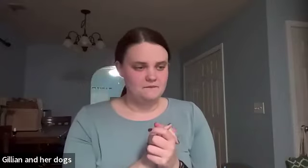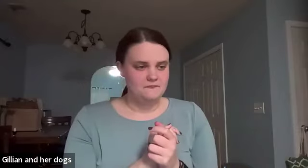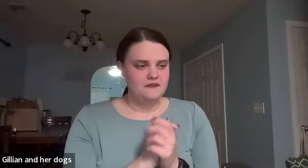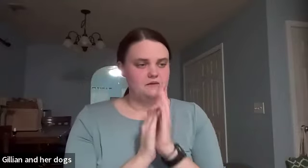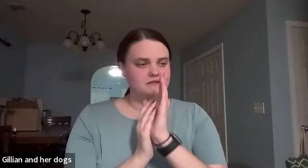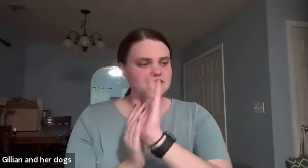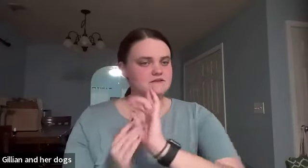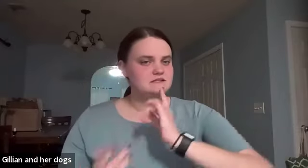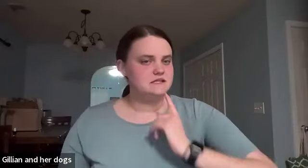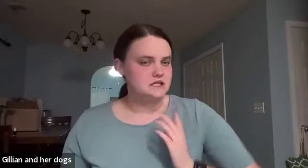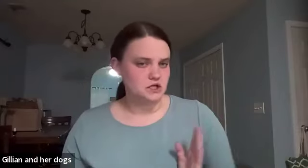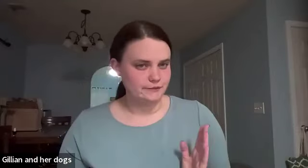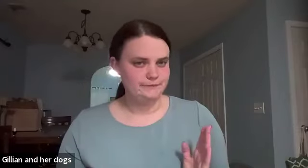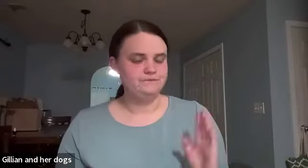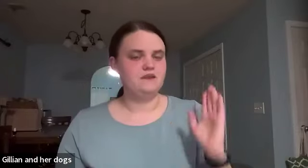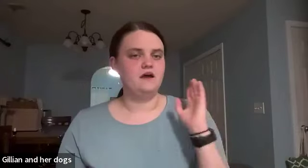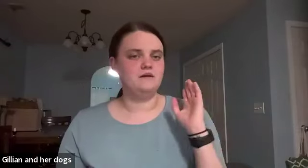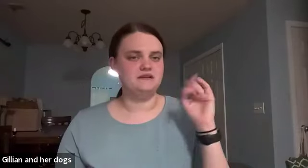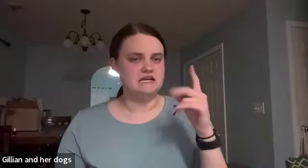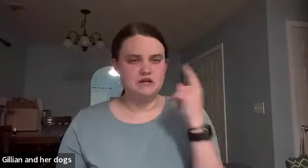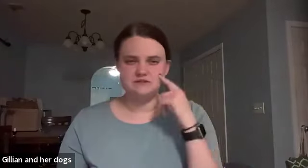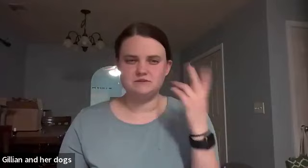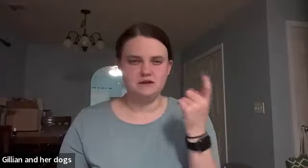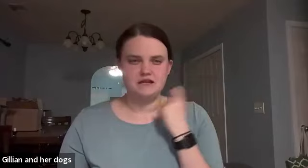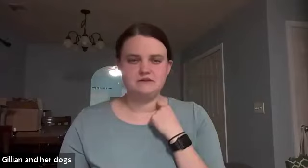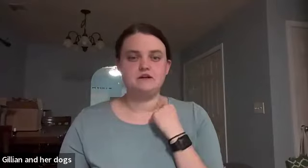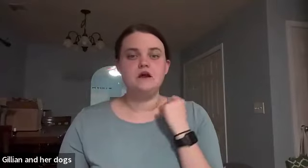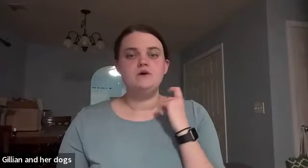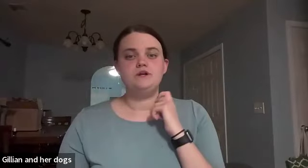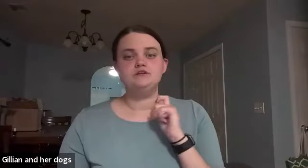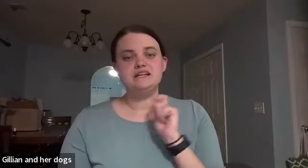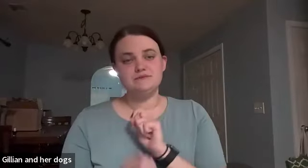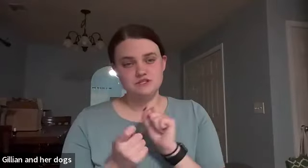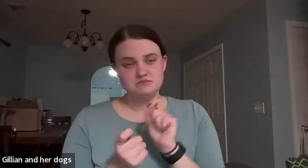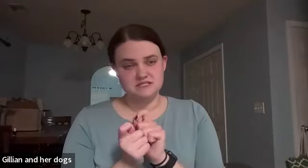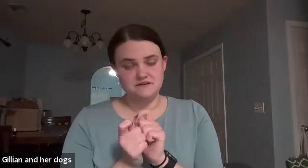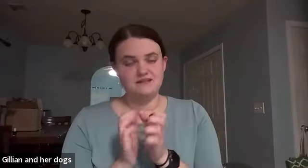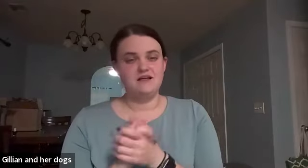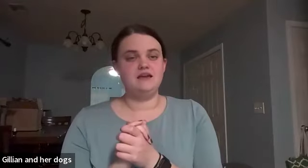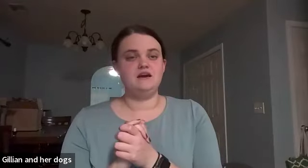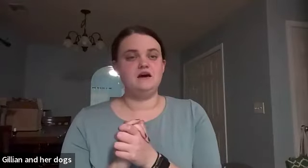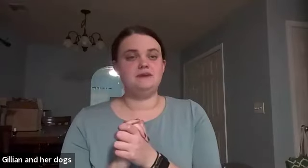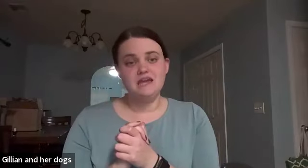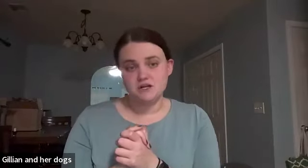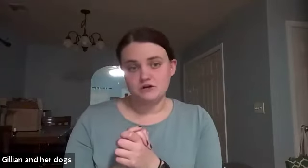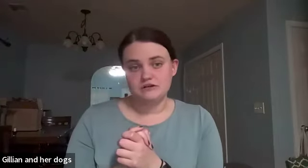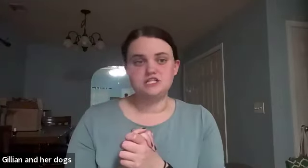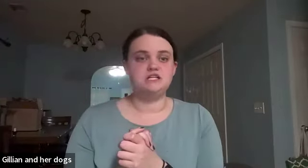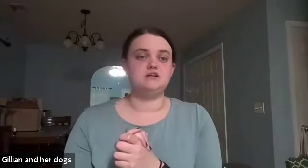Now, I'm going to say this here because I know someone's probably going to ask me later. When you're getting more specific, like mechanical